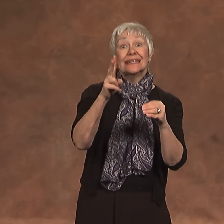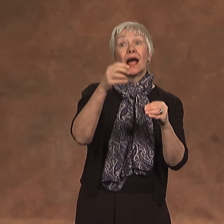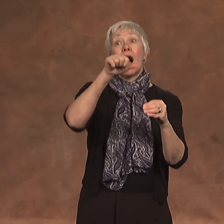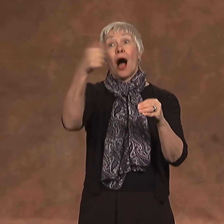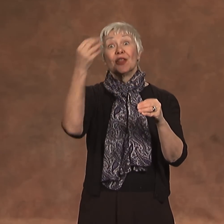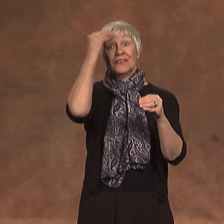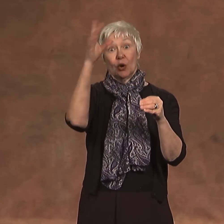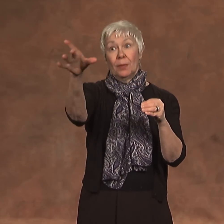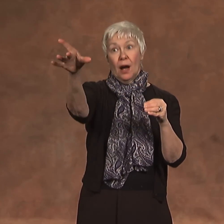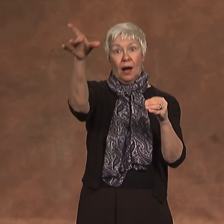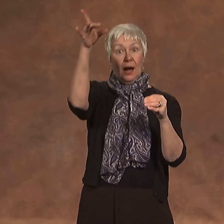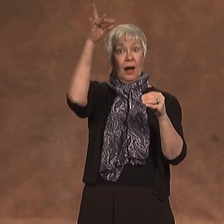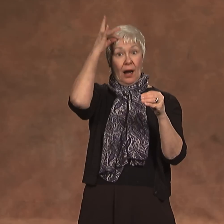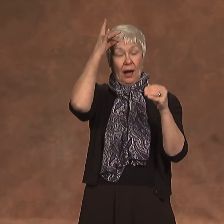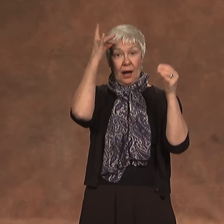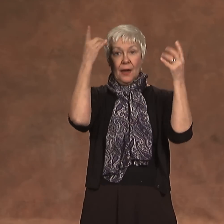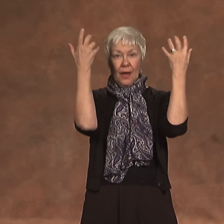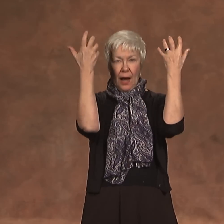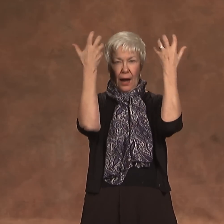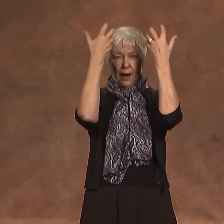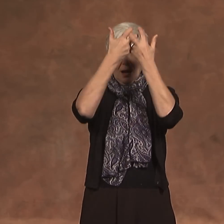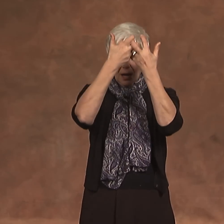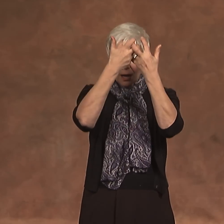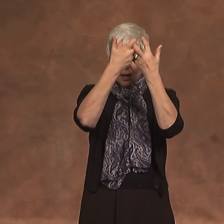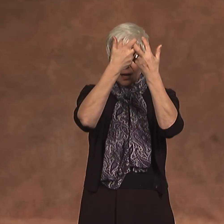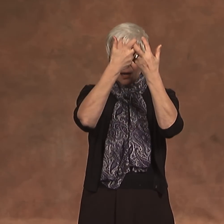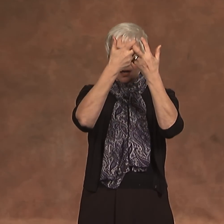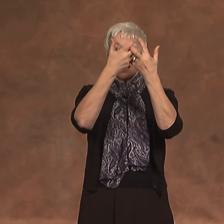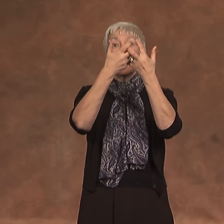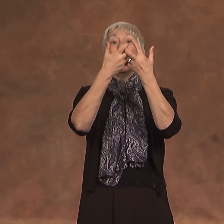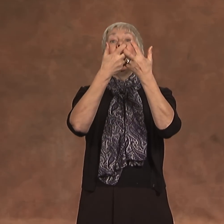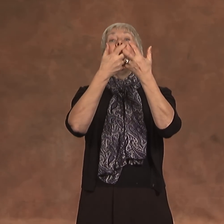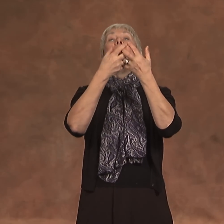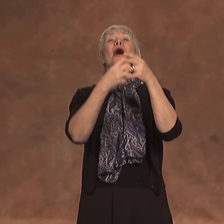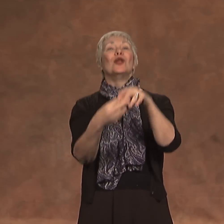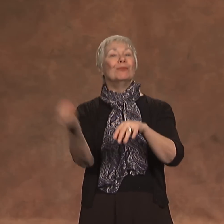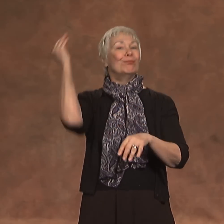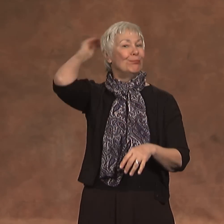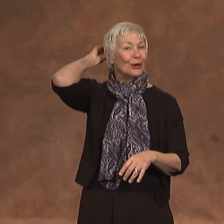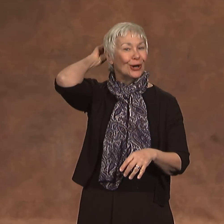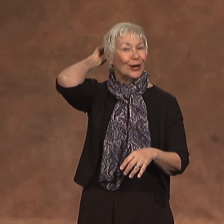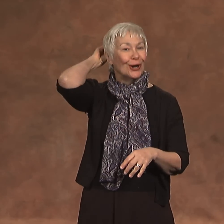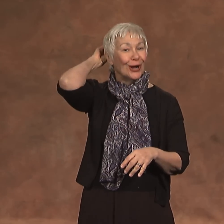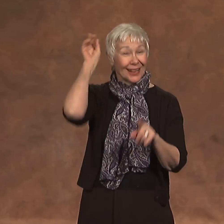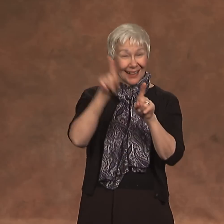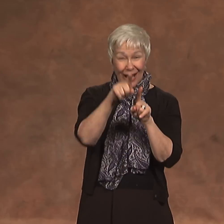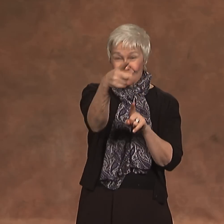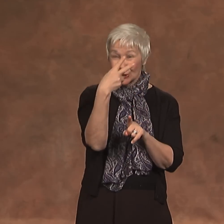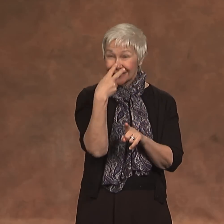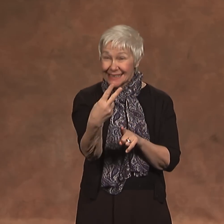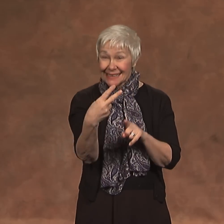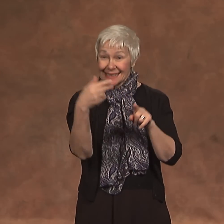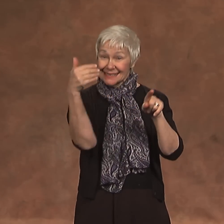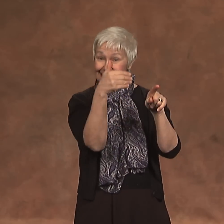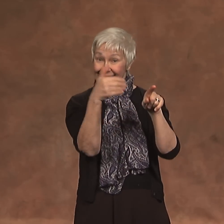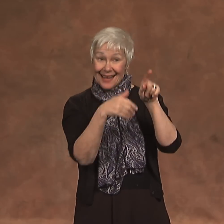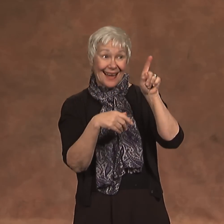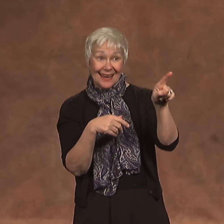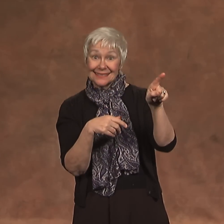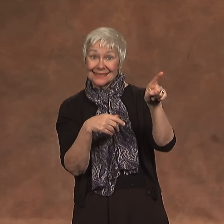then placed into working memory, which allows space for more information then to be taken in. Once a concept is understood, it's then placed